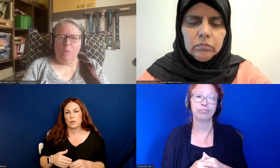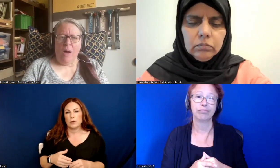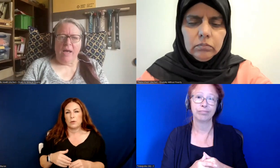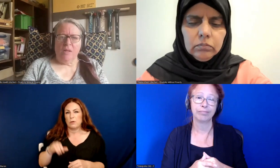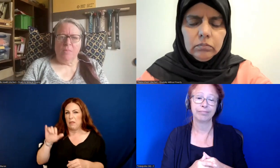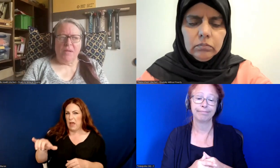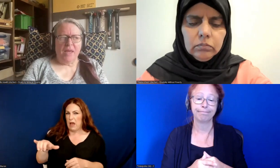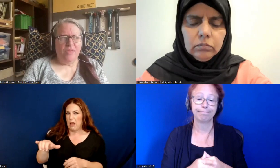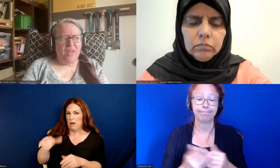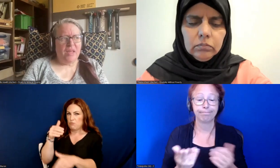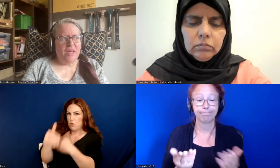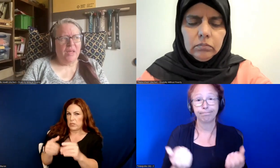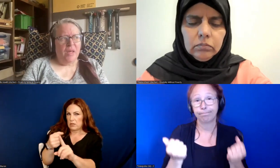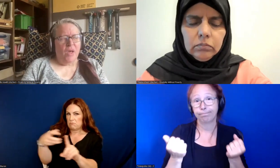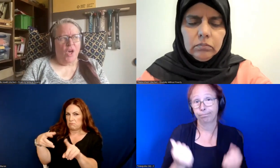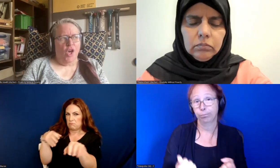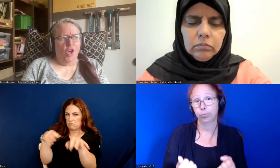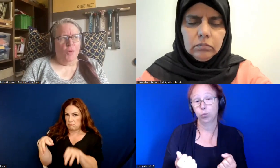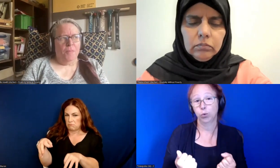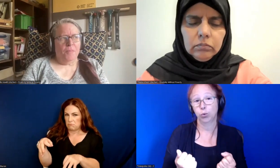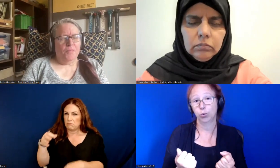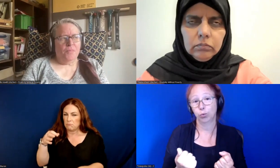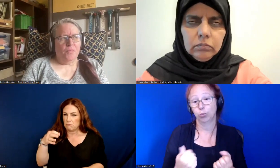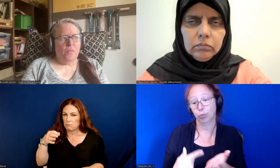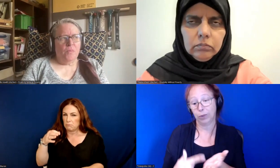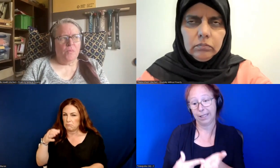in a little while. But I think,